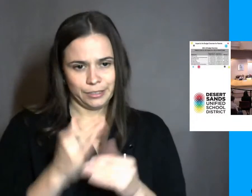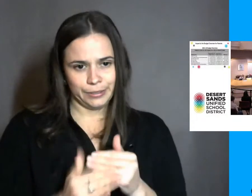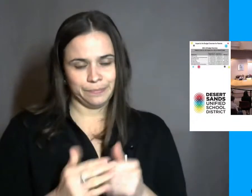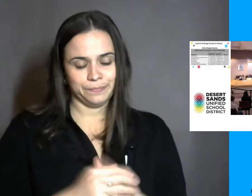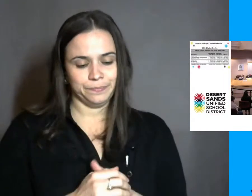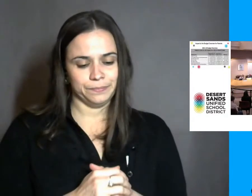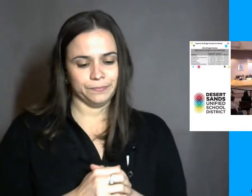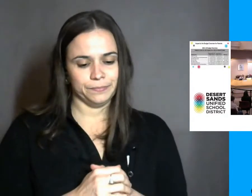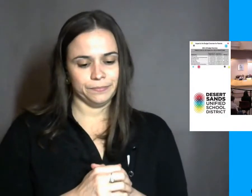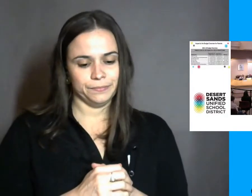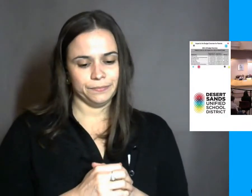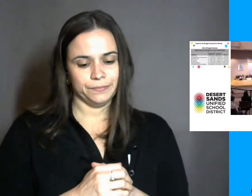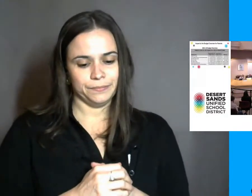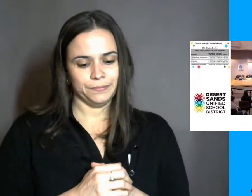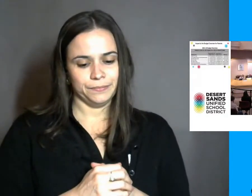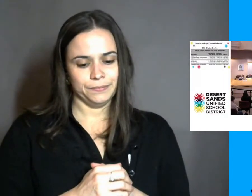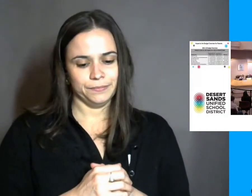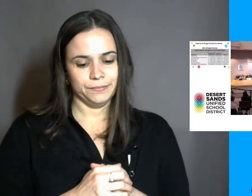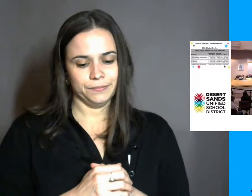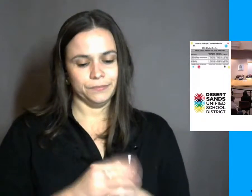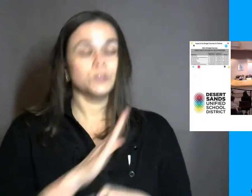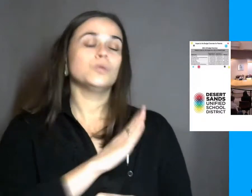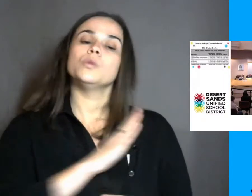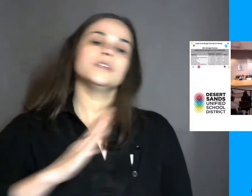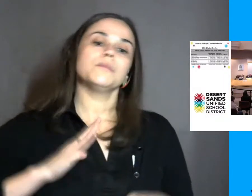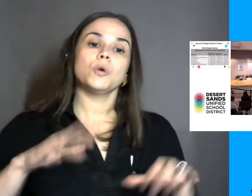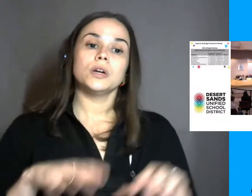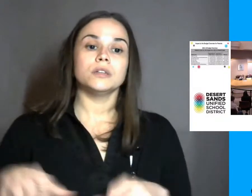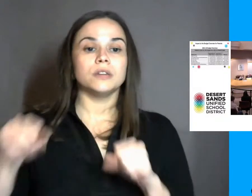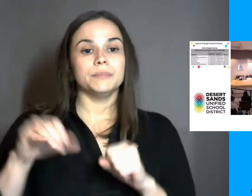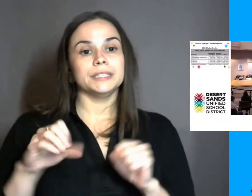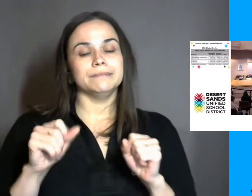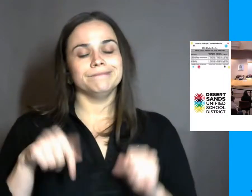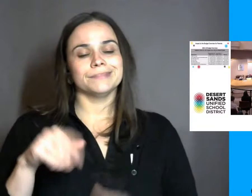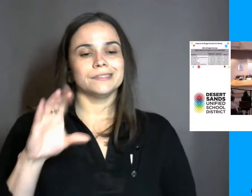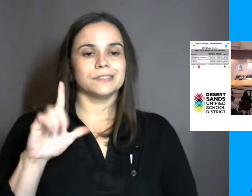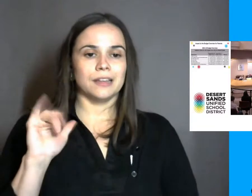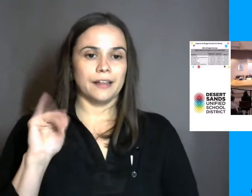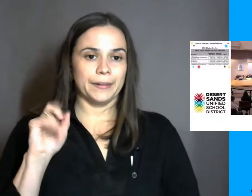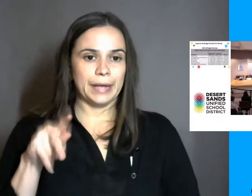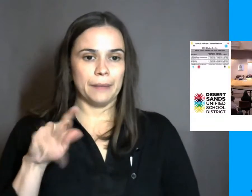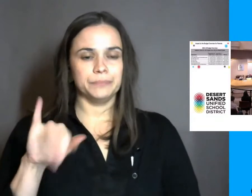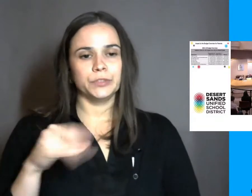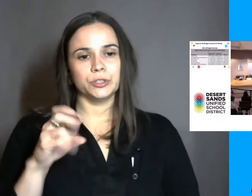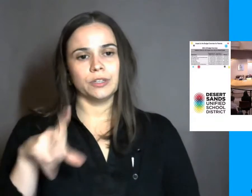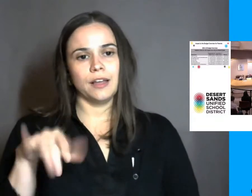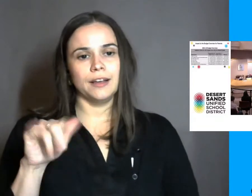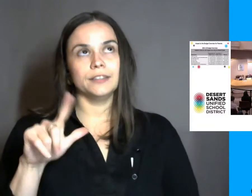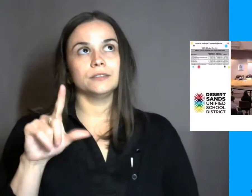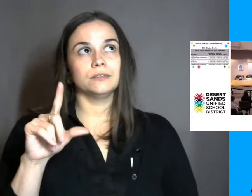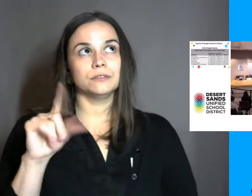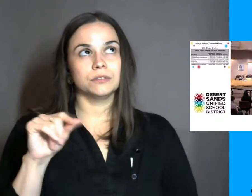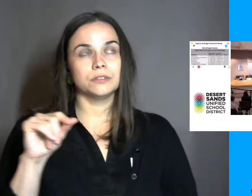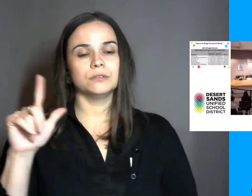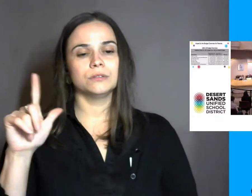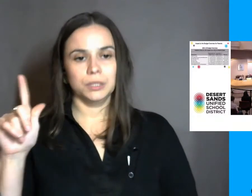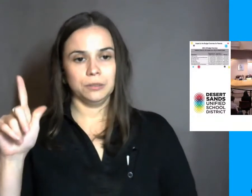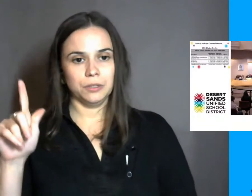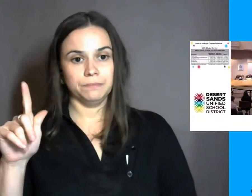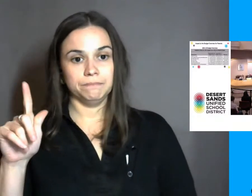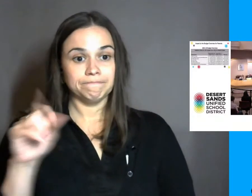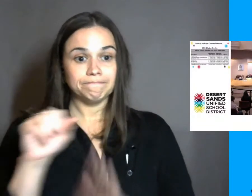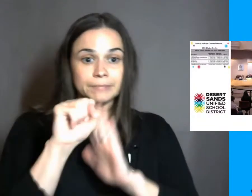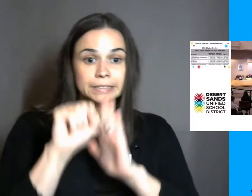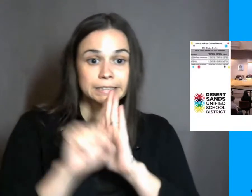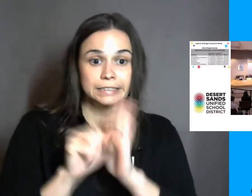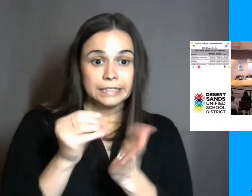When the board adopted our DSUSD LCAP and budget on July 20th, 2021, the State Budget Act